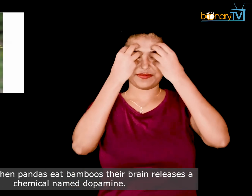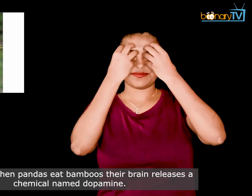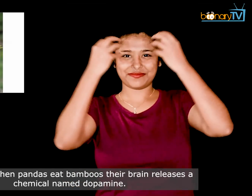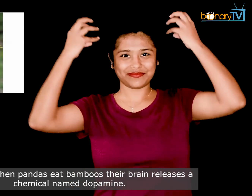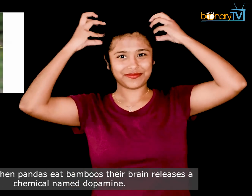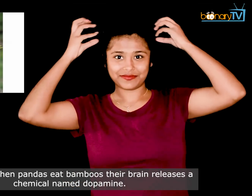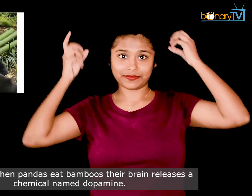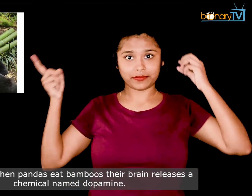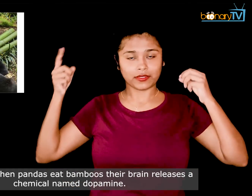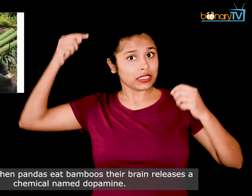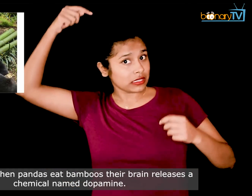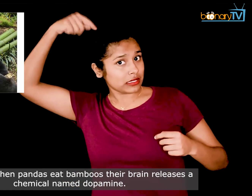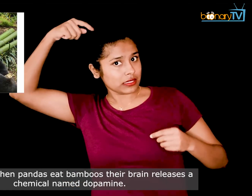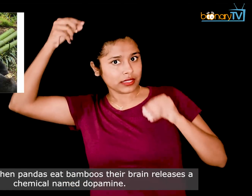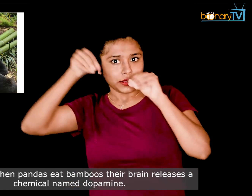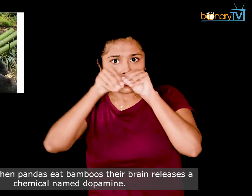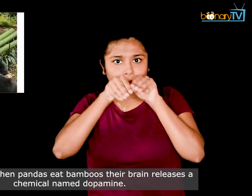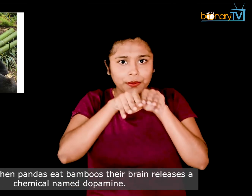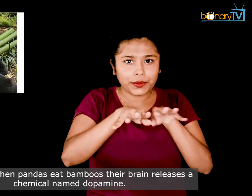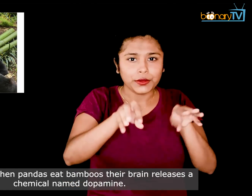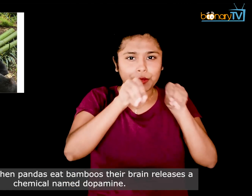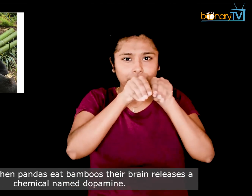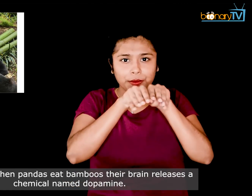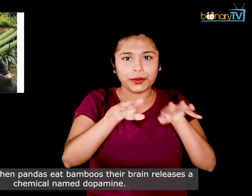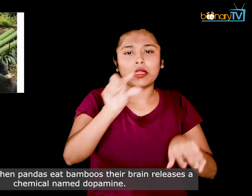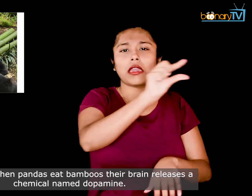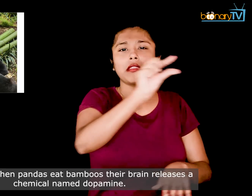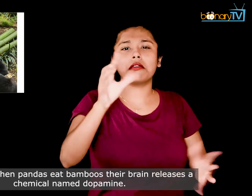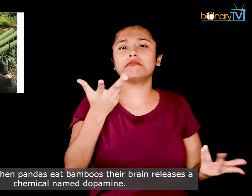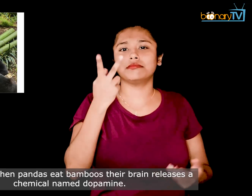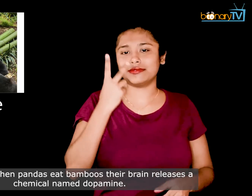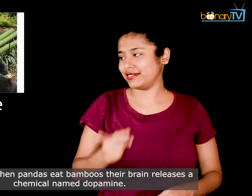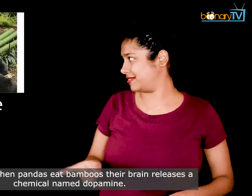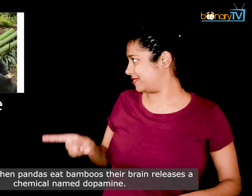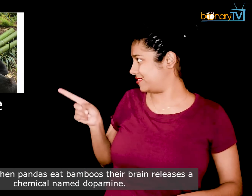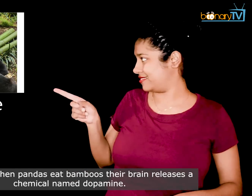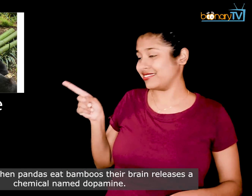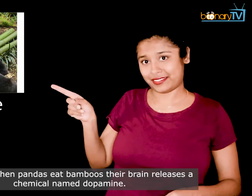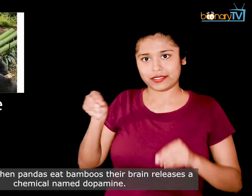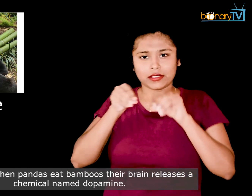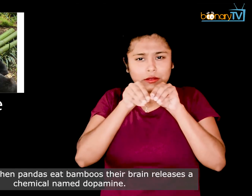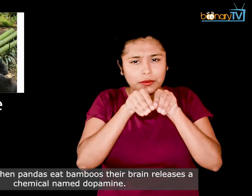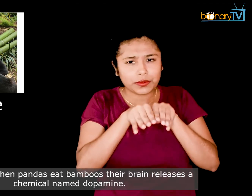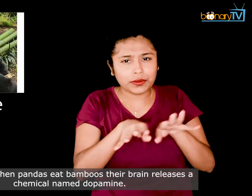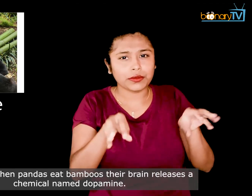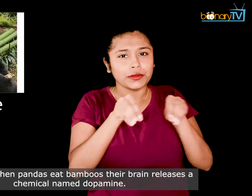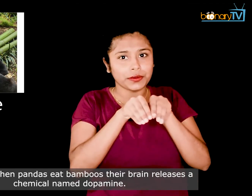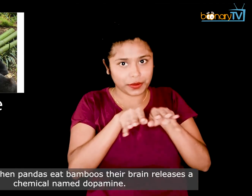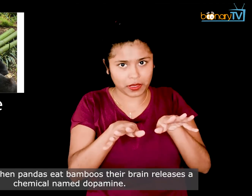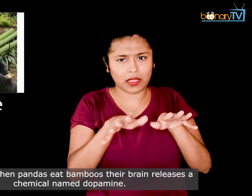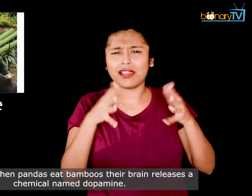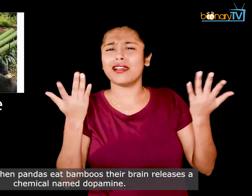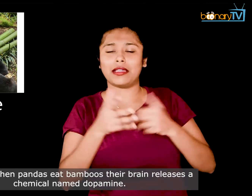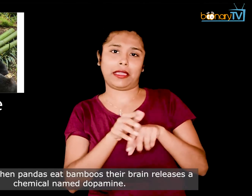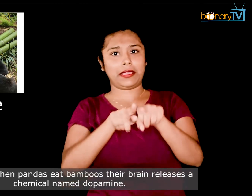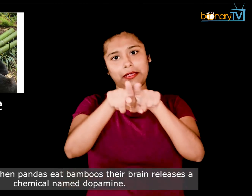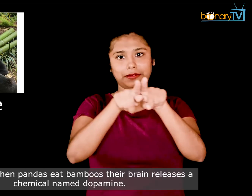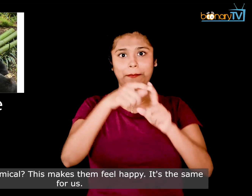that is when pandas eat bamboos, their brain releases a chemical named dopamine. What's